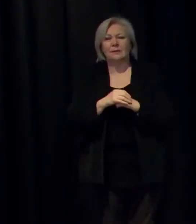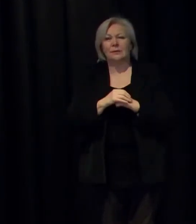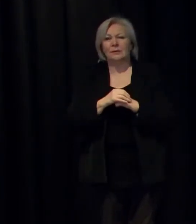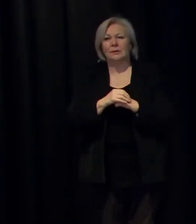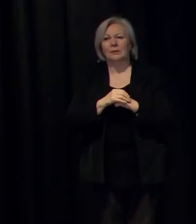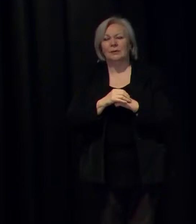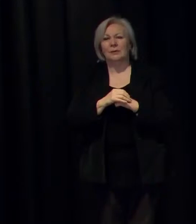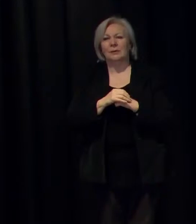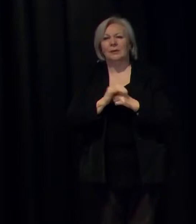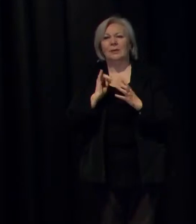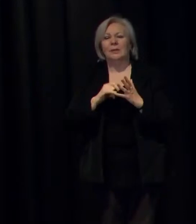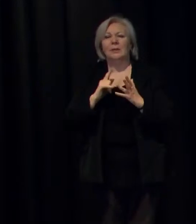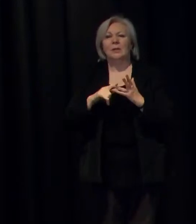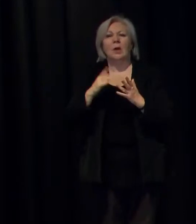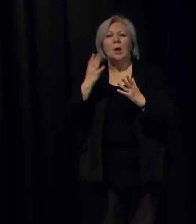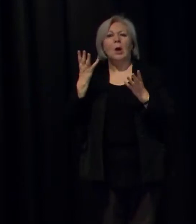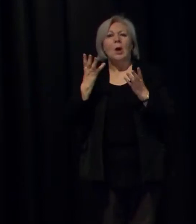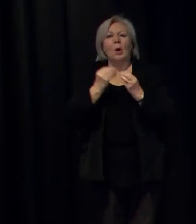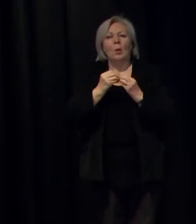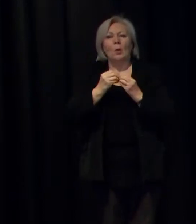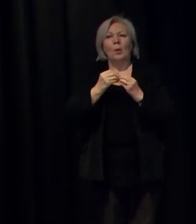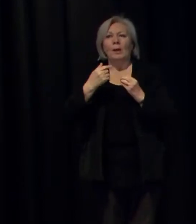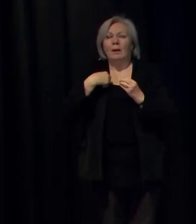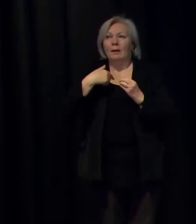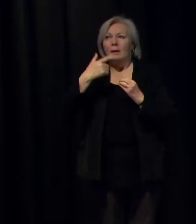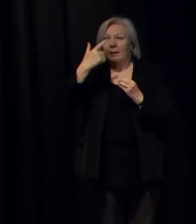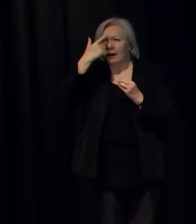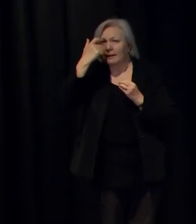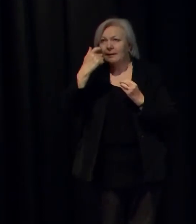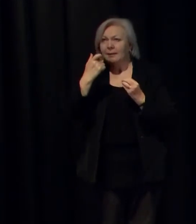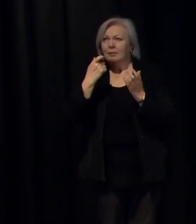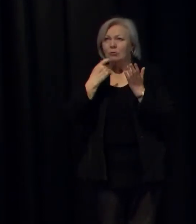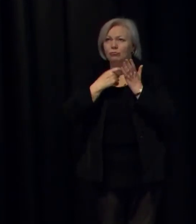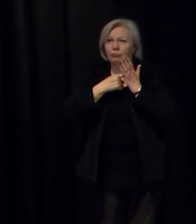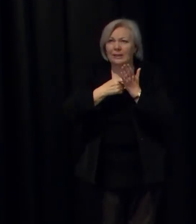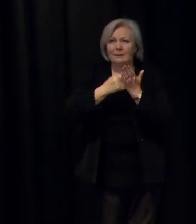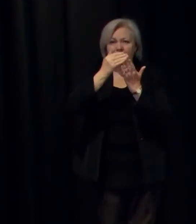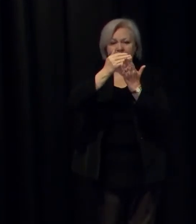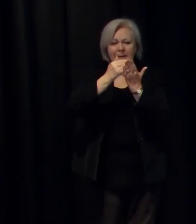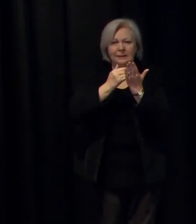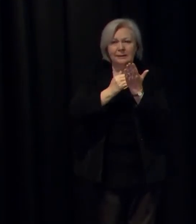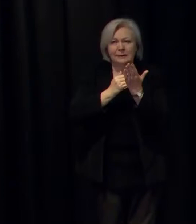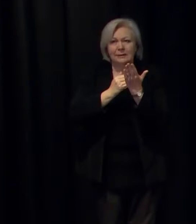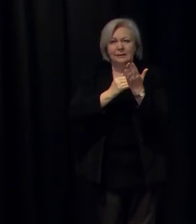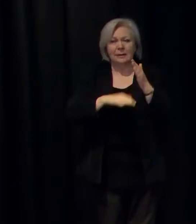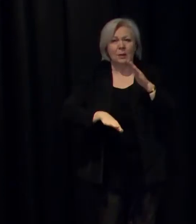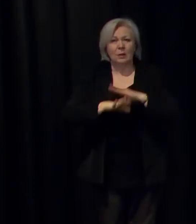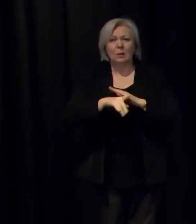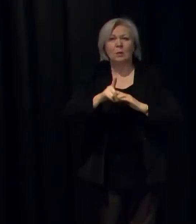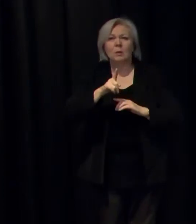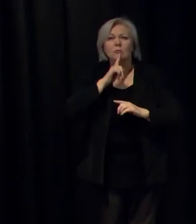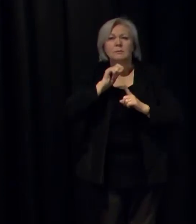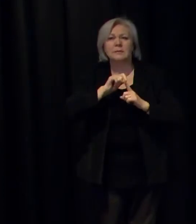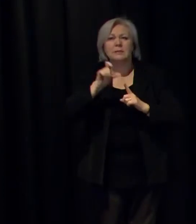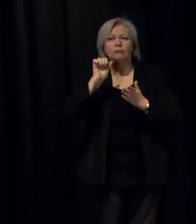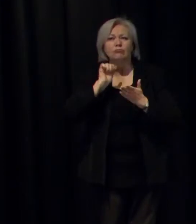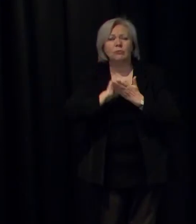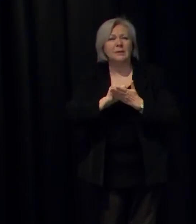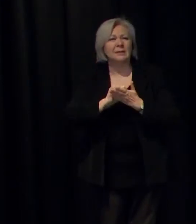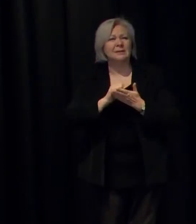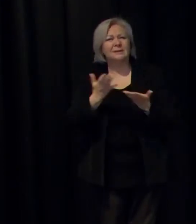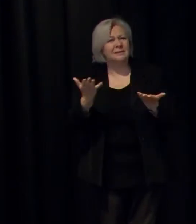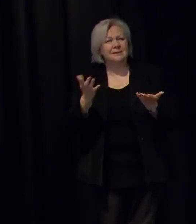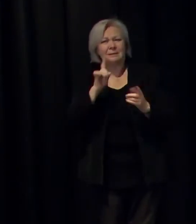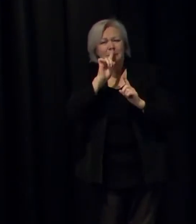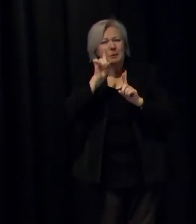of those recommendations with a sense that there's absolute clarity that it's absolutely right. But I think we've